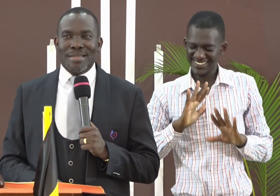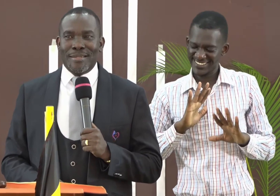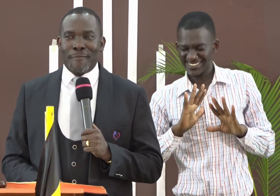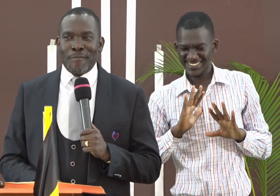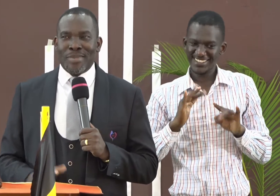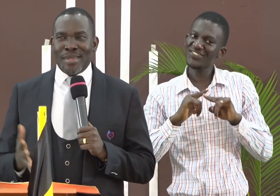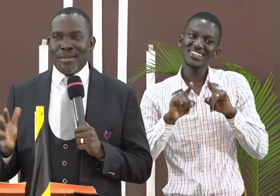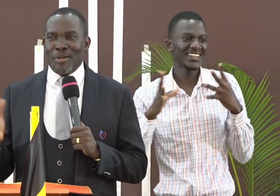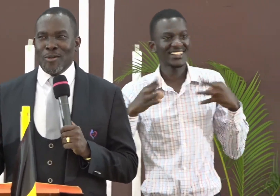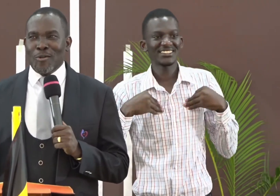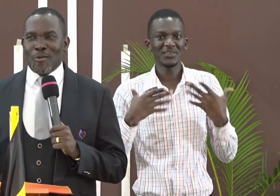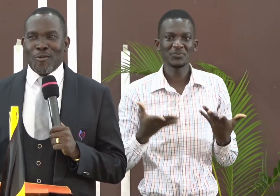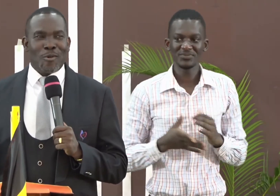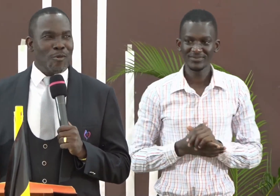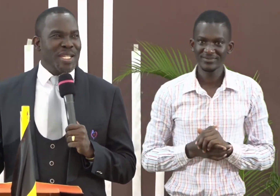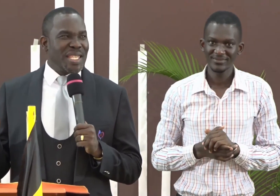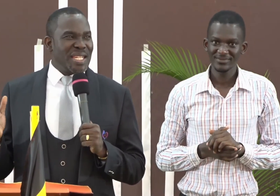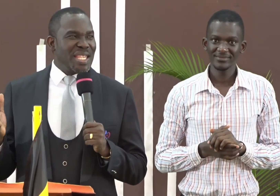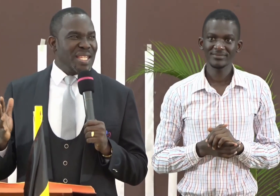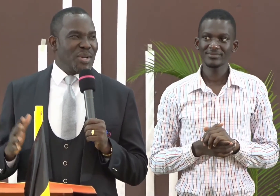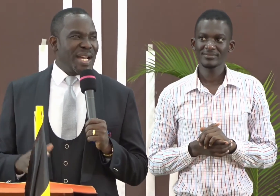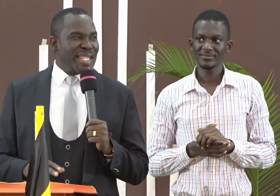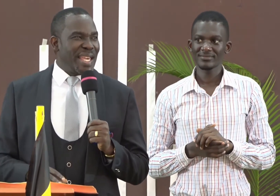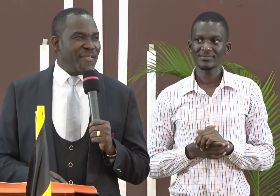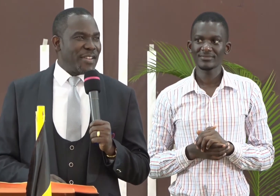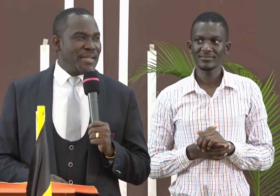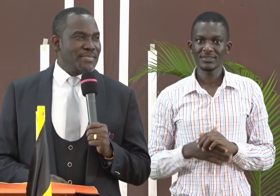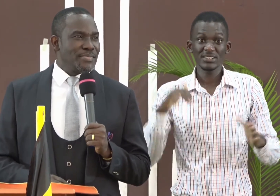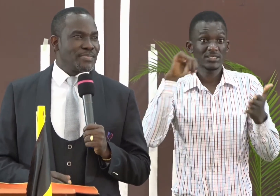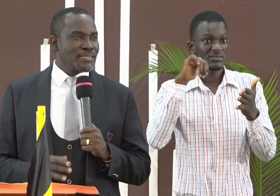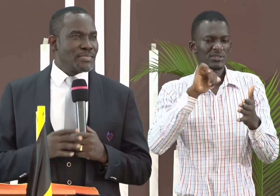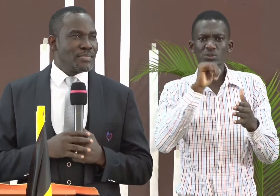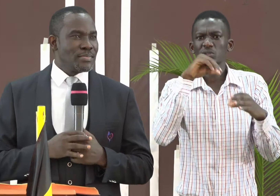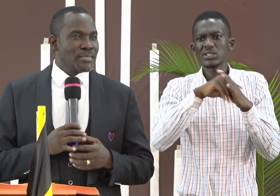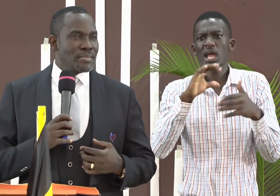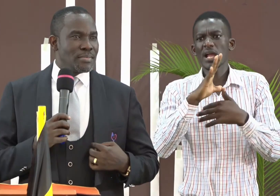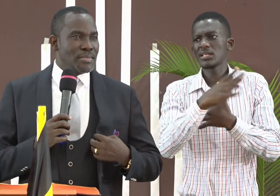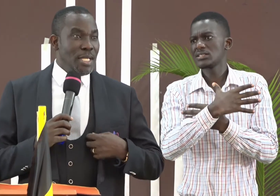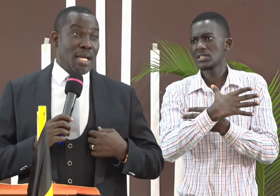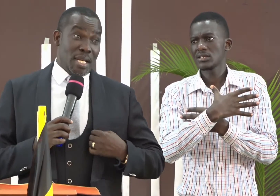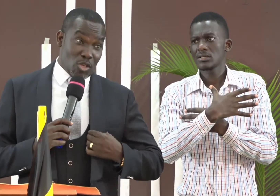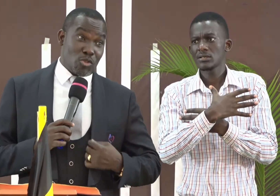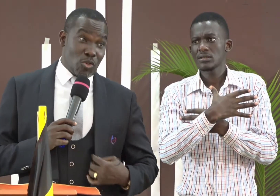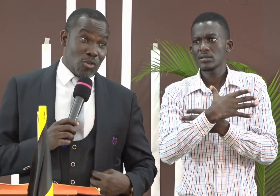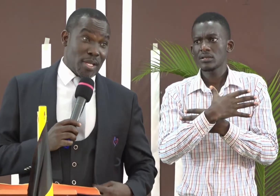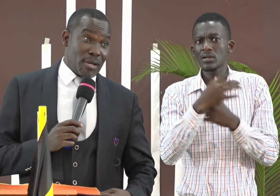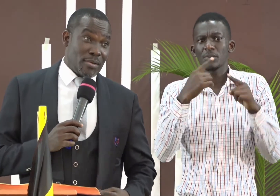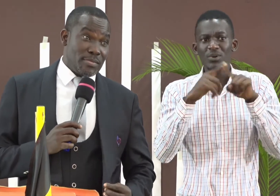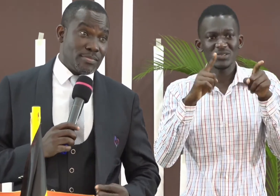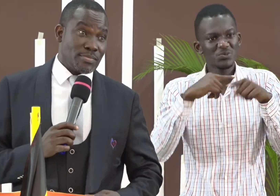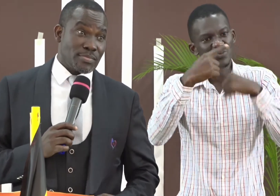tried to accept it, but it was hard to take, but I said, okay. It's not in our